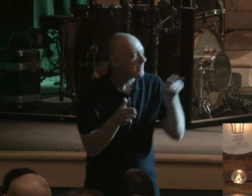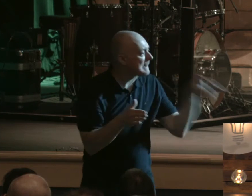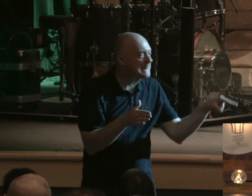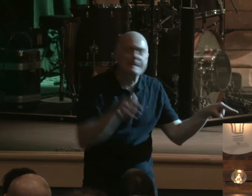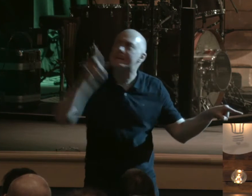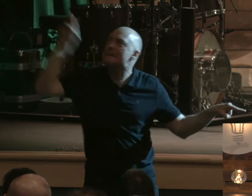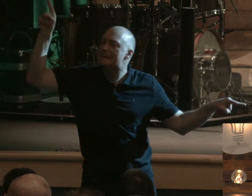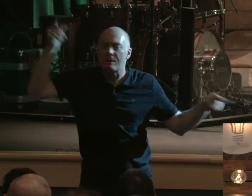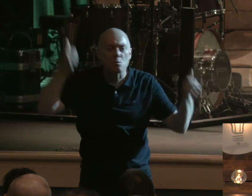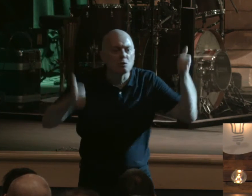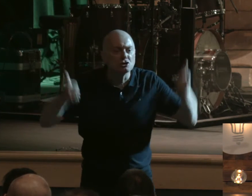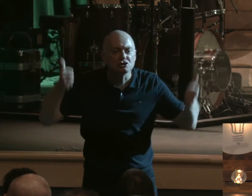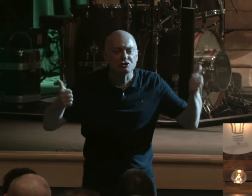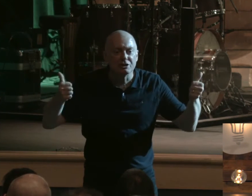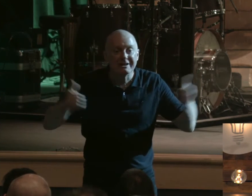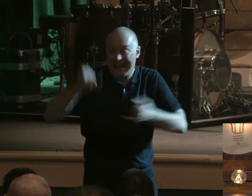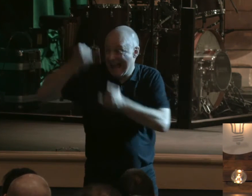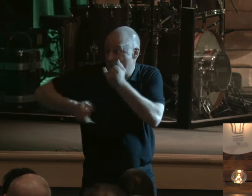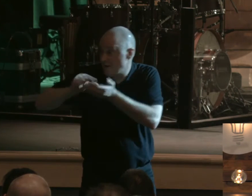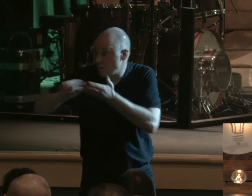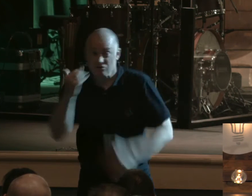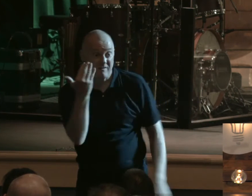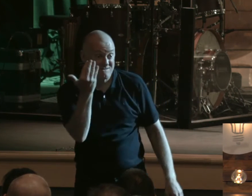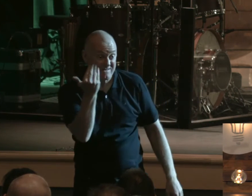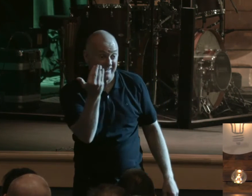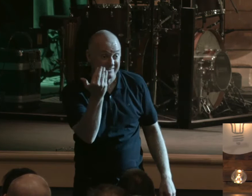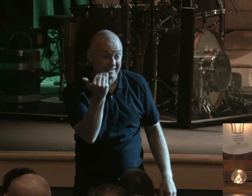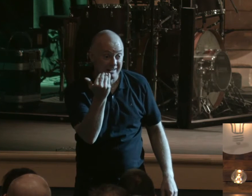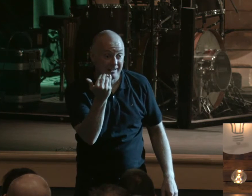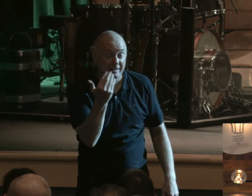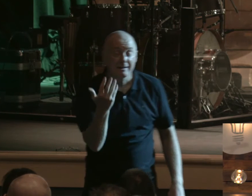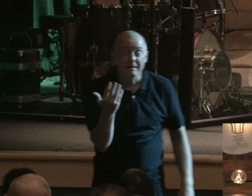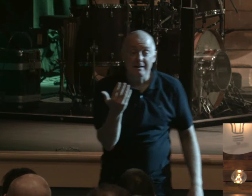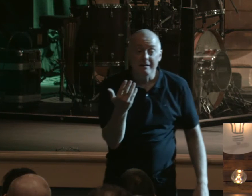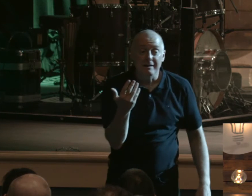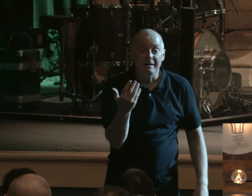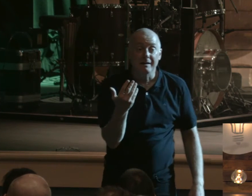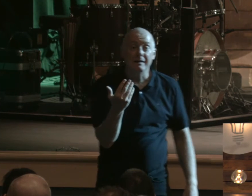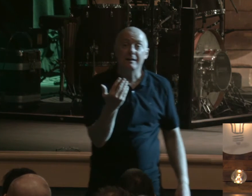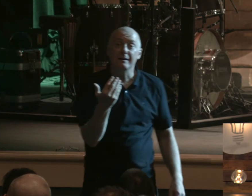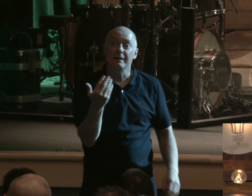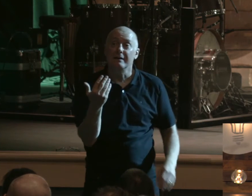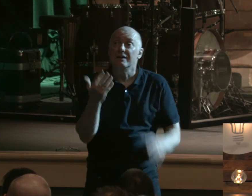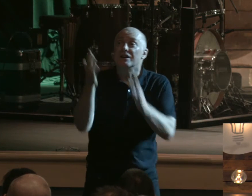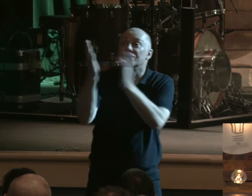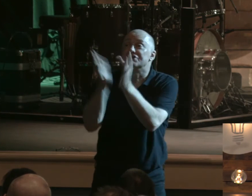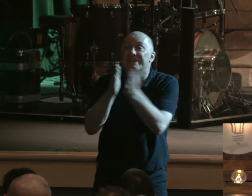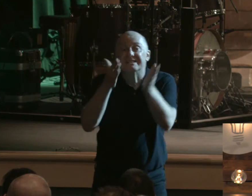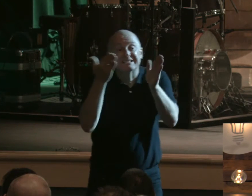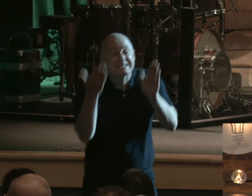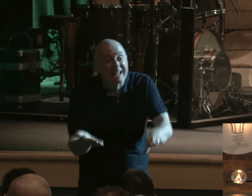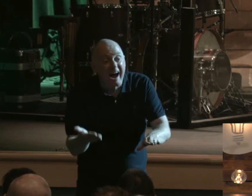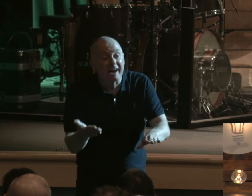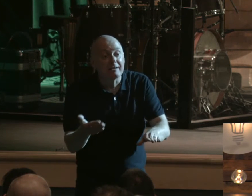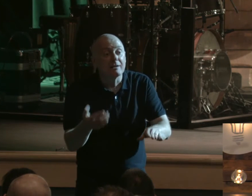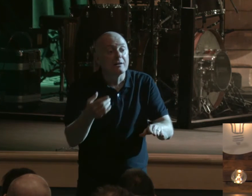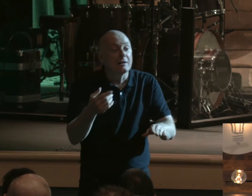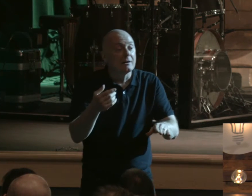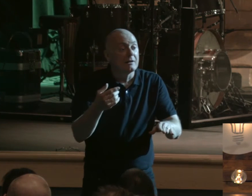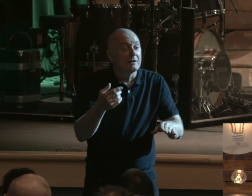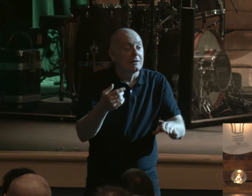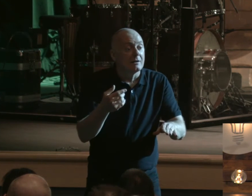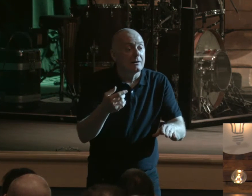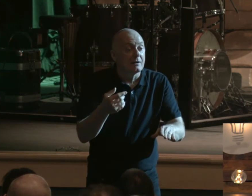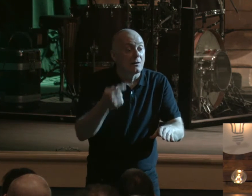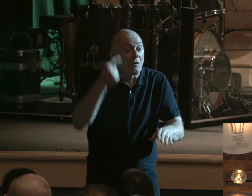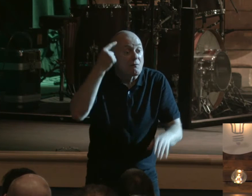And notice the end of verse 15, it says, who for their sake died and was raised. Whose sake?